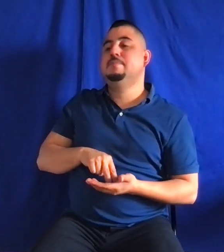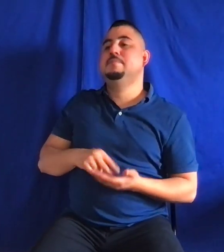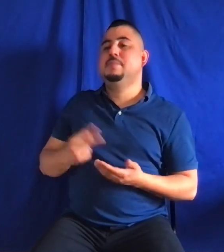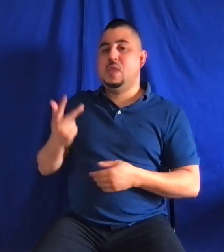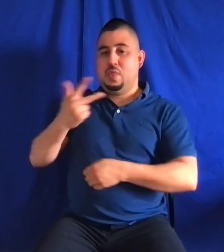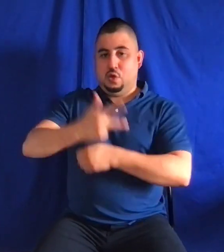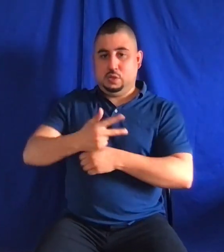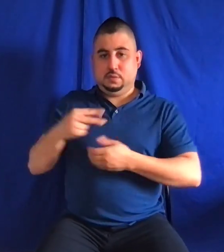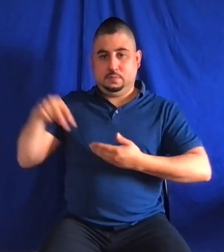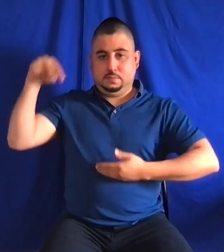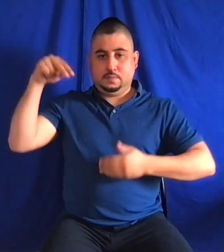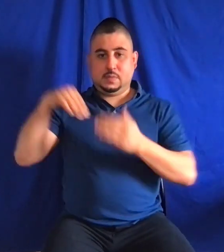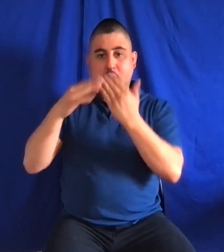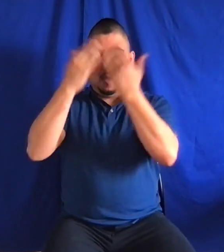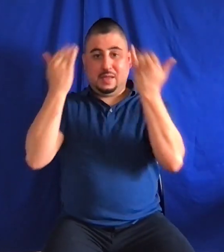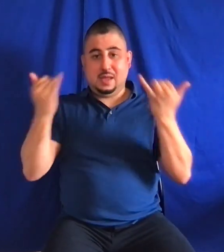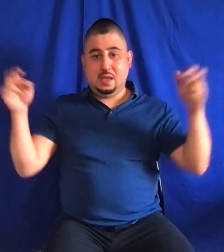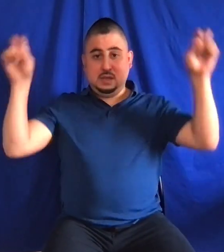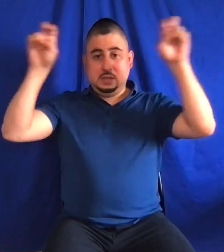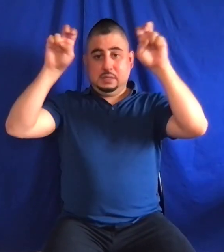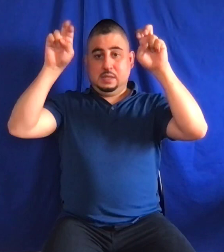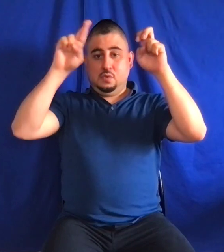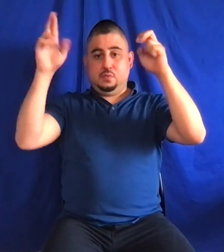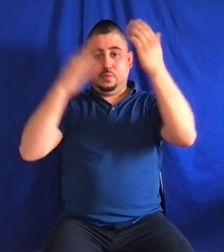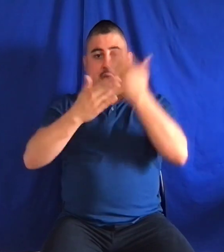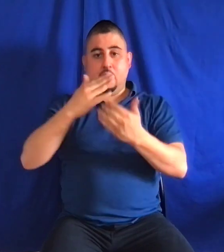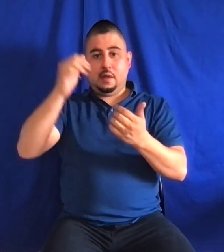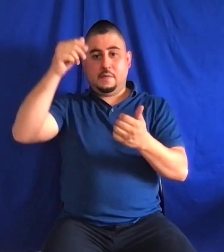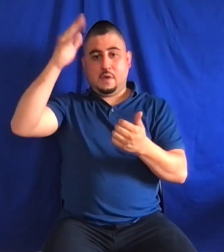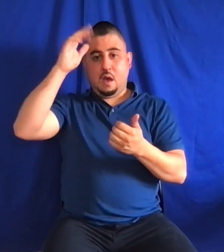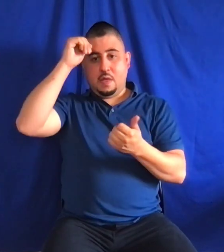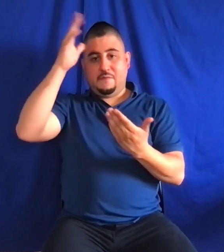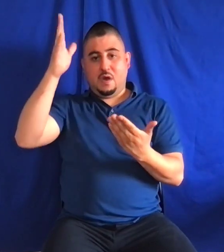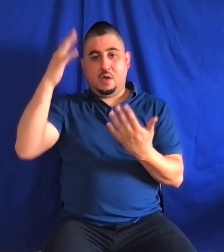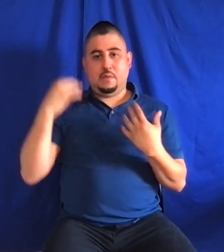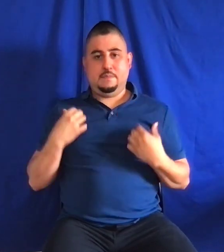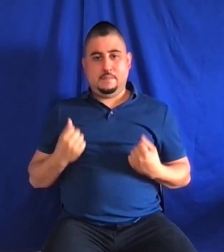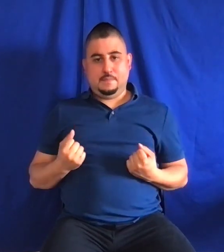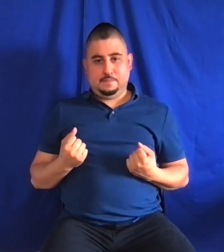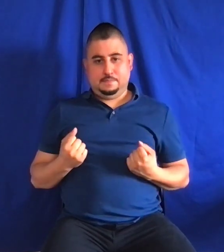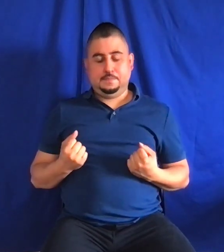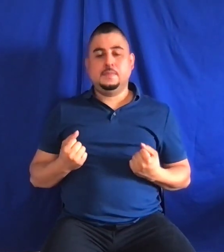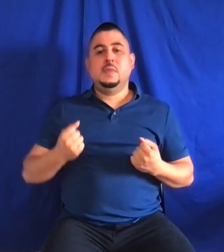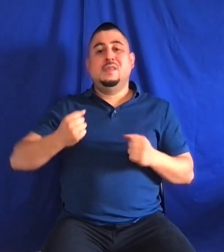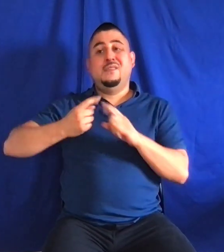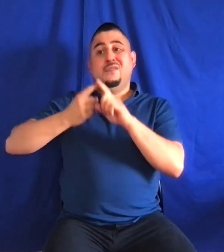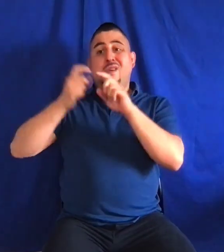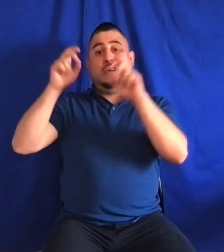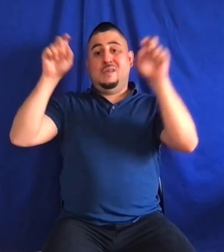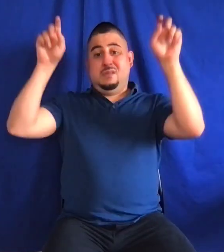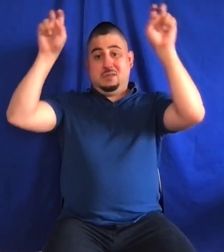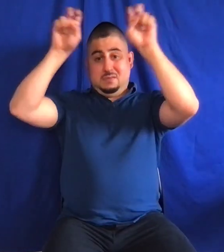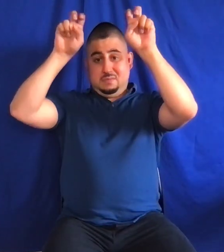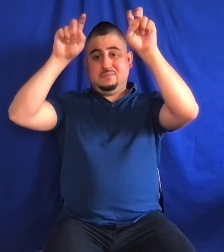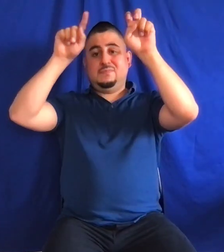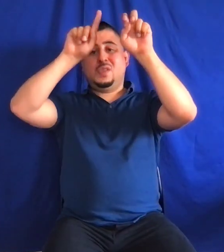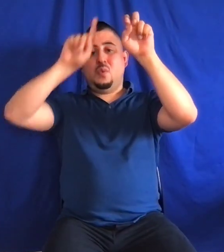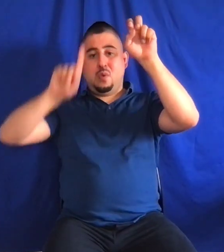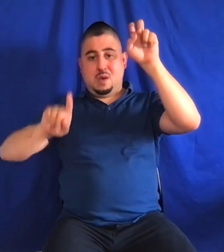ascended into heaven and is seated at the right hand of God, the Father Almighty. From there he will come to judge the living and the dead.